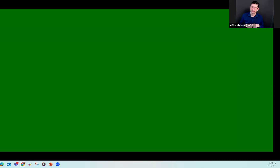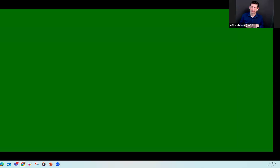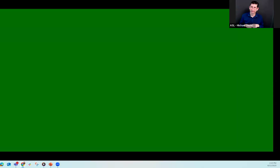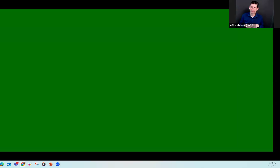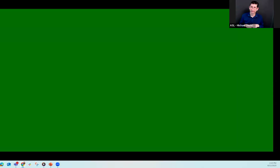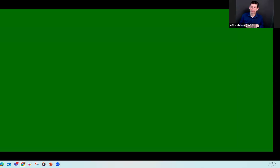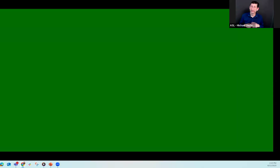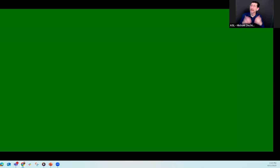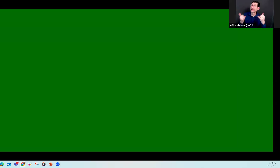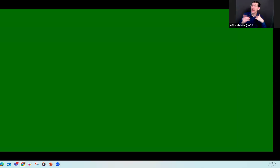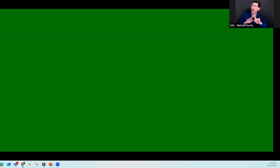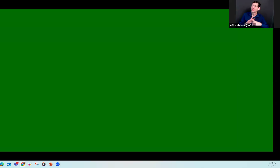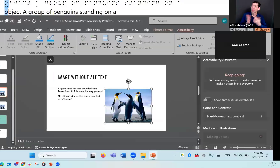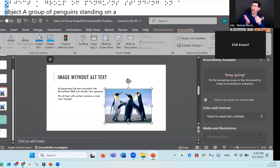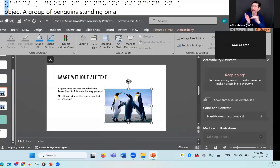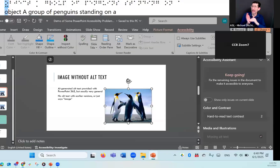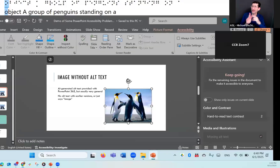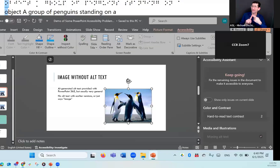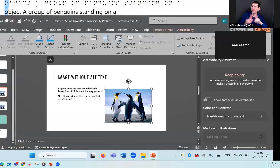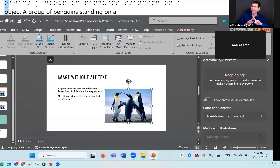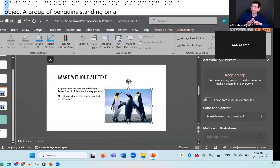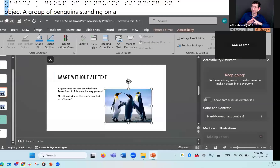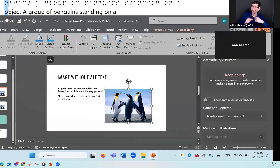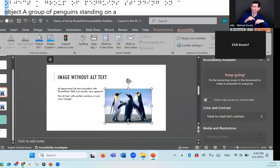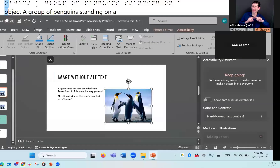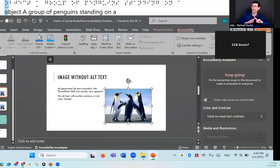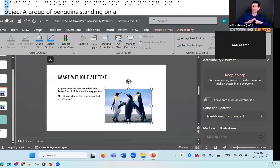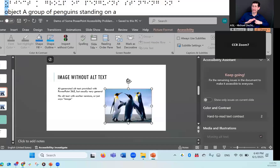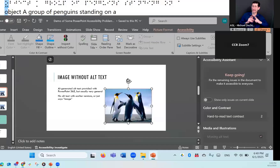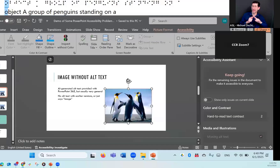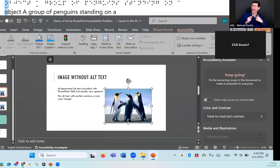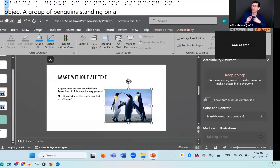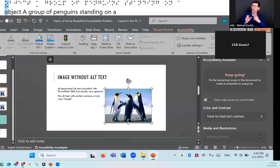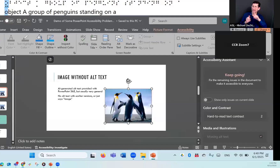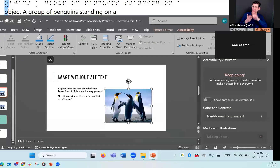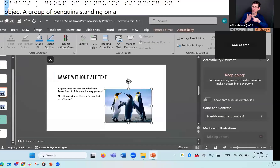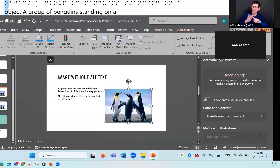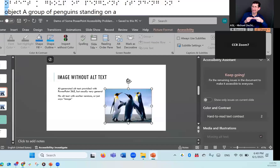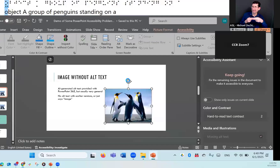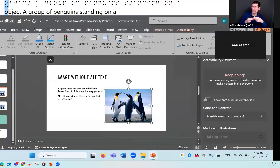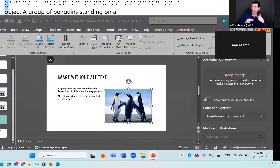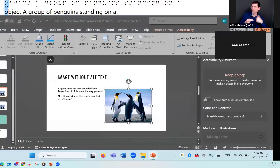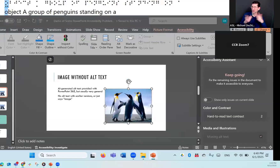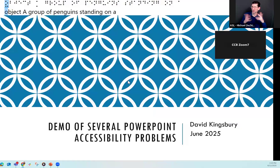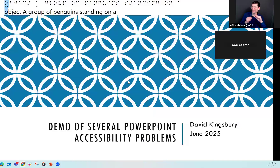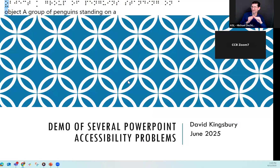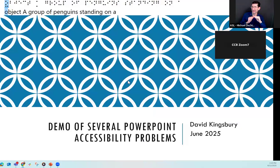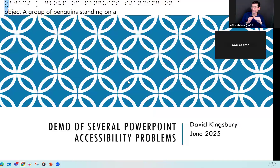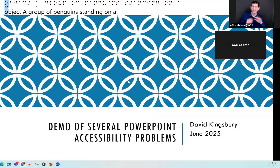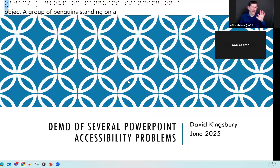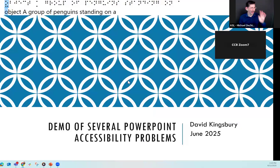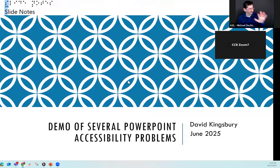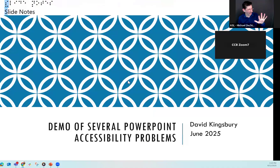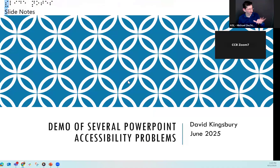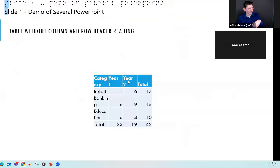I'll now restart from the beginning and we'll just go to the slides that we fixed, supposedly. F5.